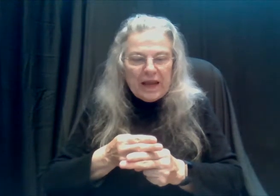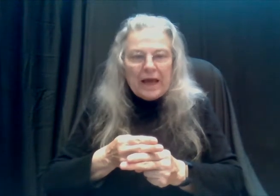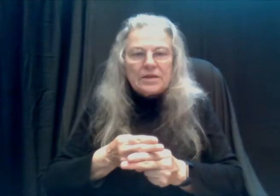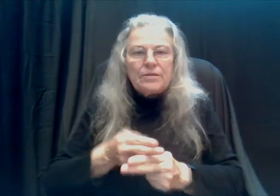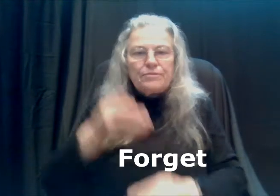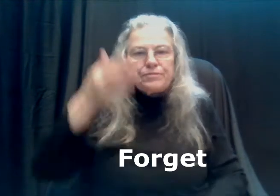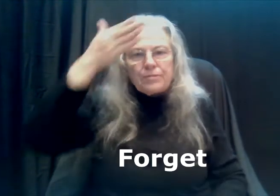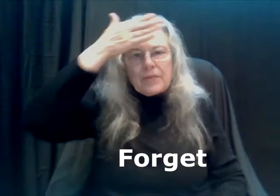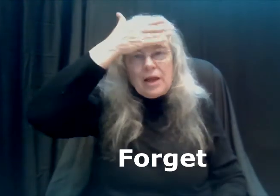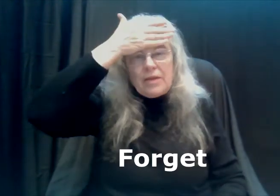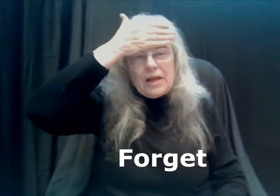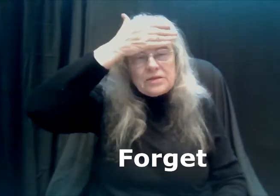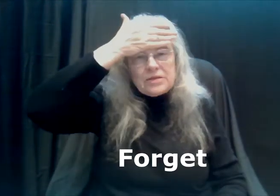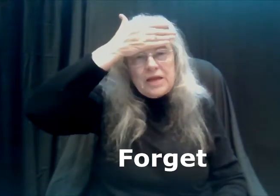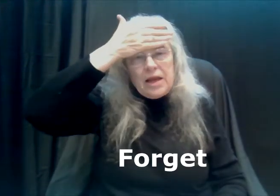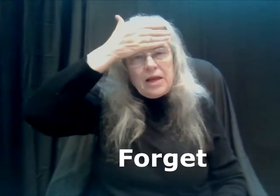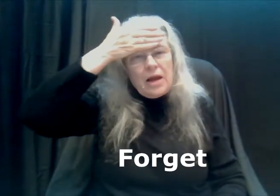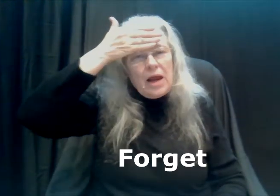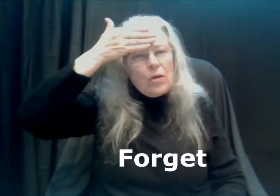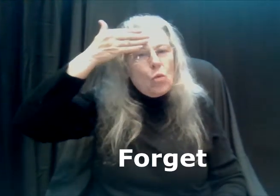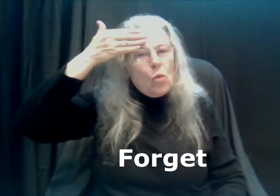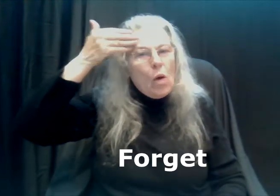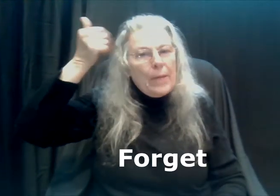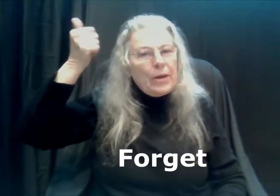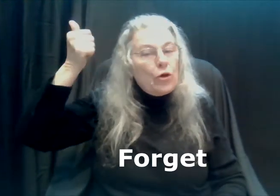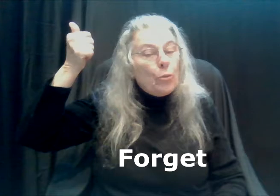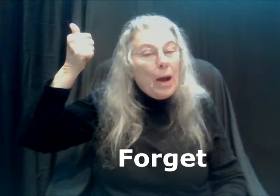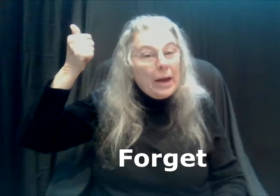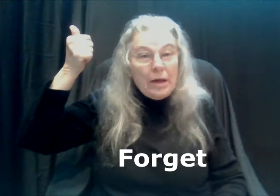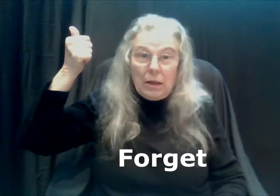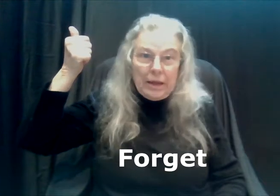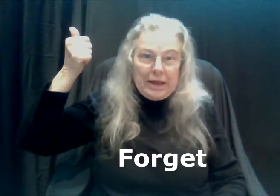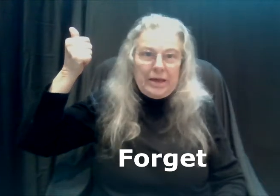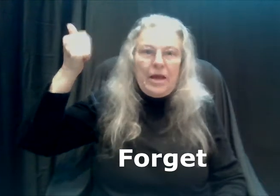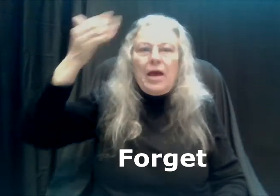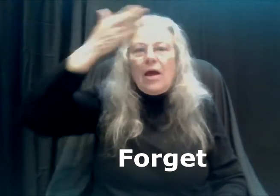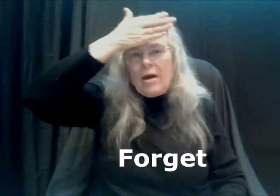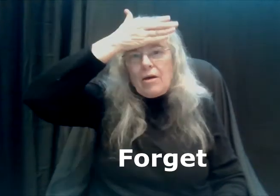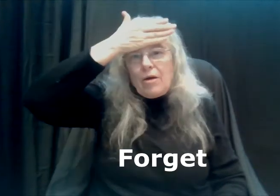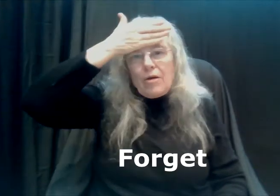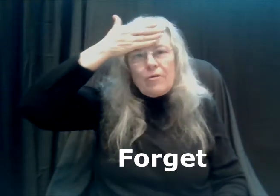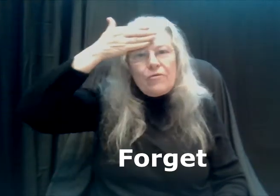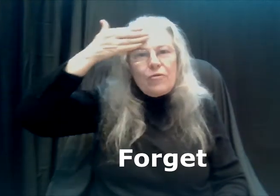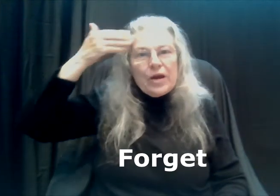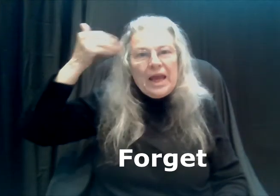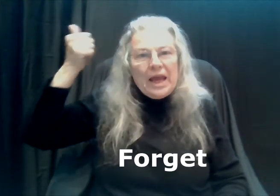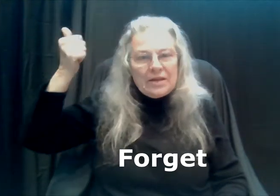Forget. And that's taking it and wiping your mind clean. Forget.